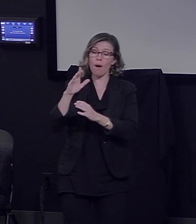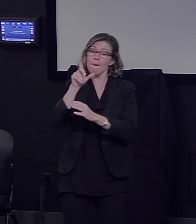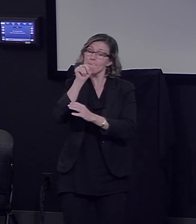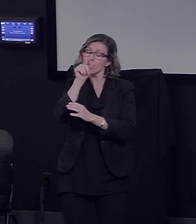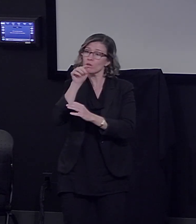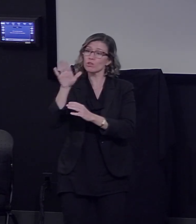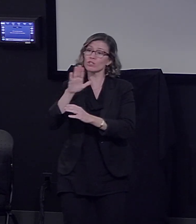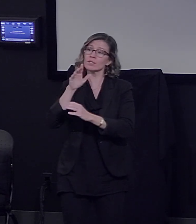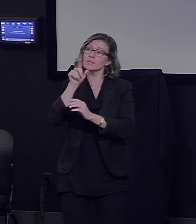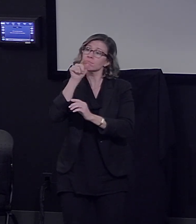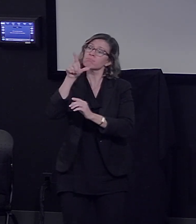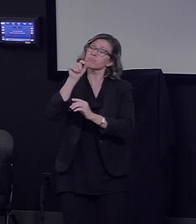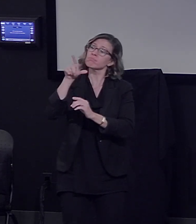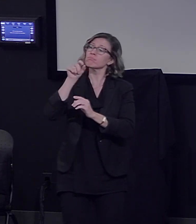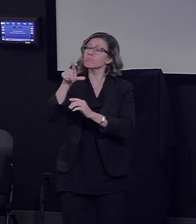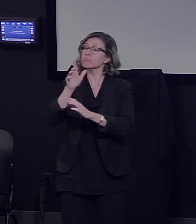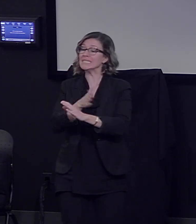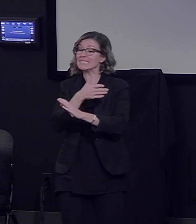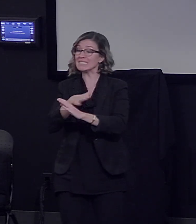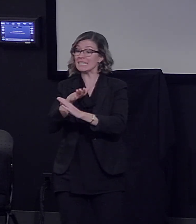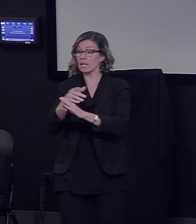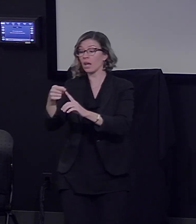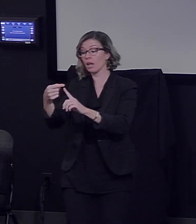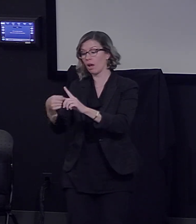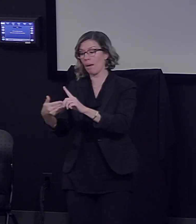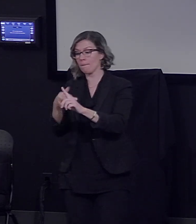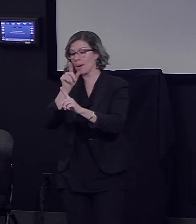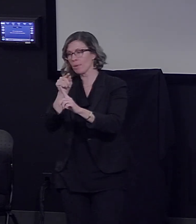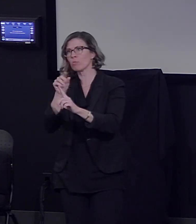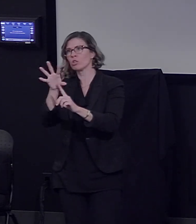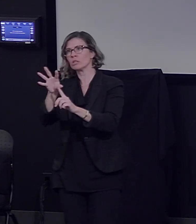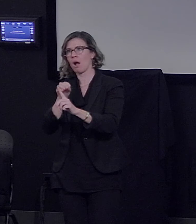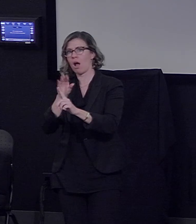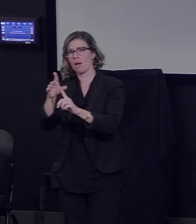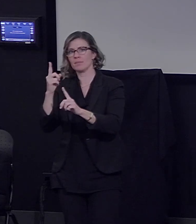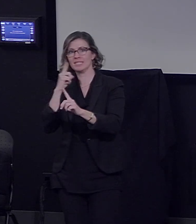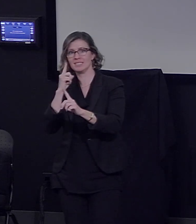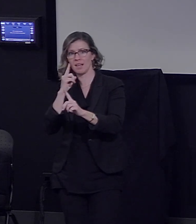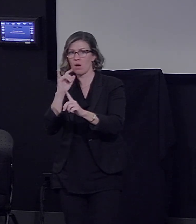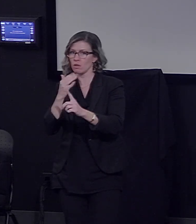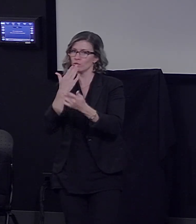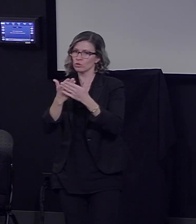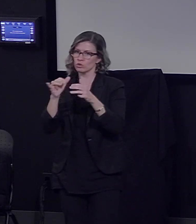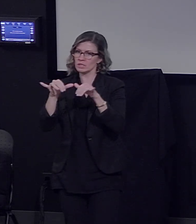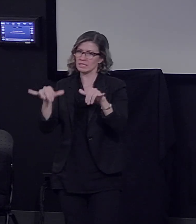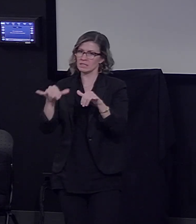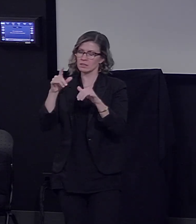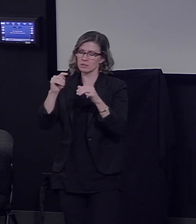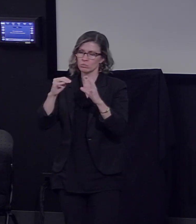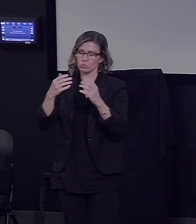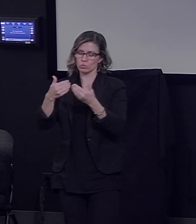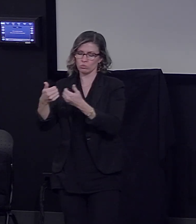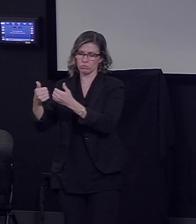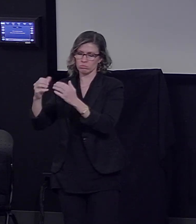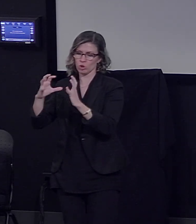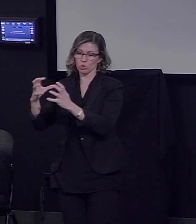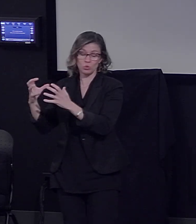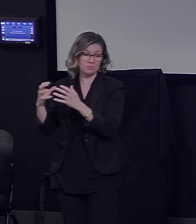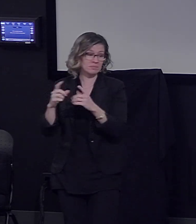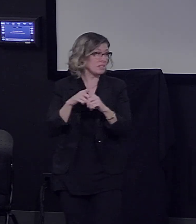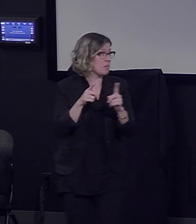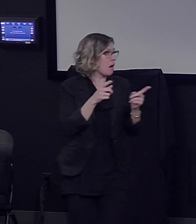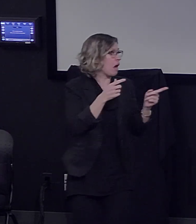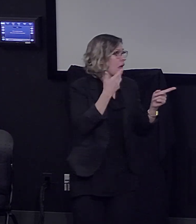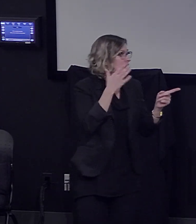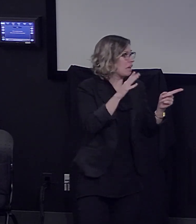birds imitate the sound. That's a very good system in order to distinguish group of singing. I don't know, I have never